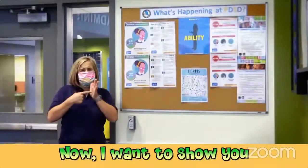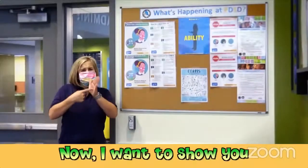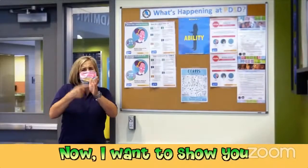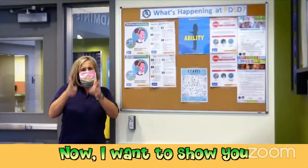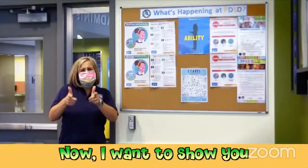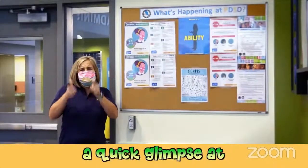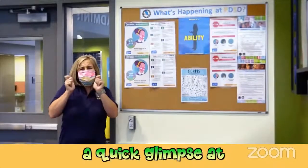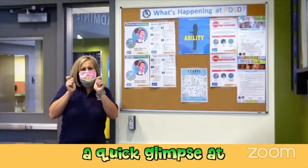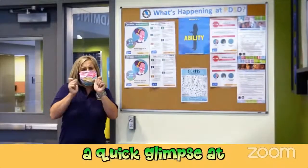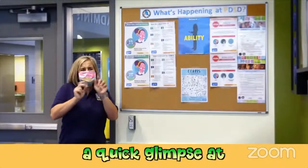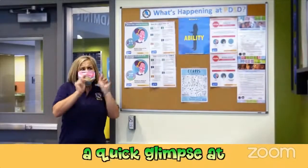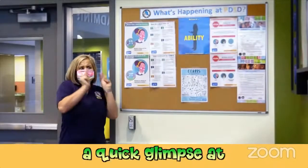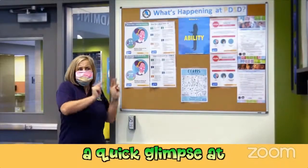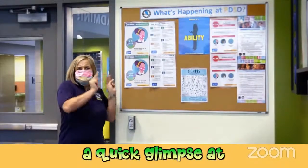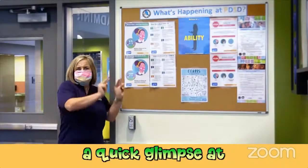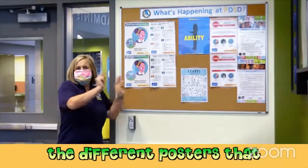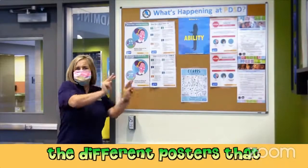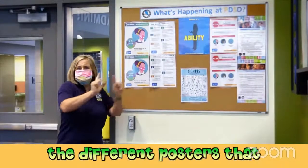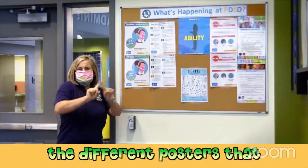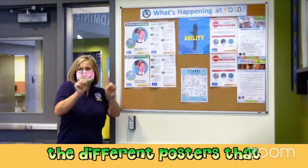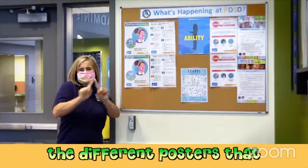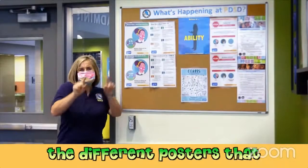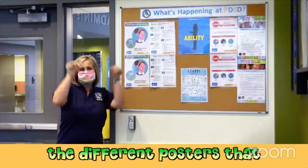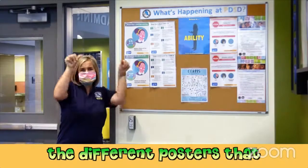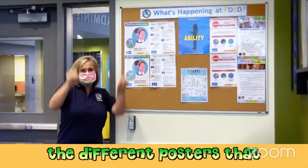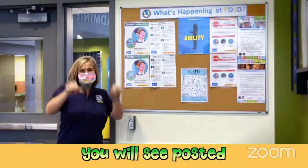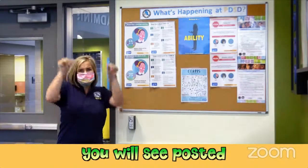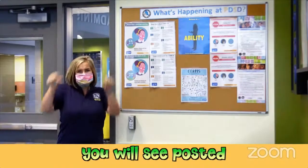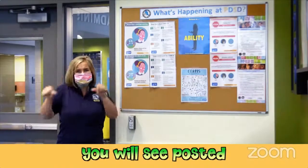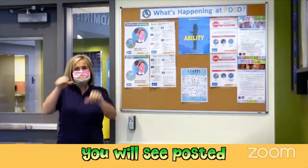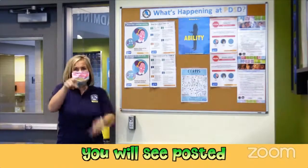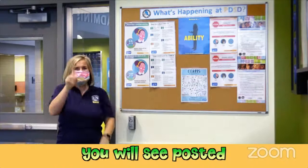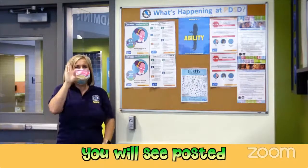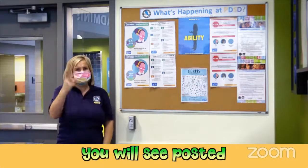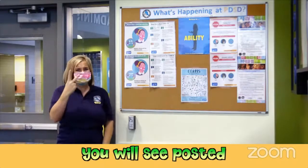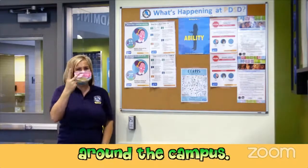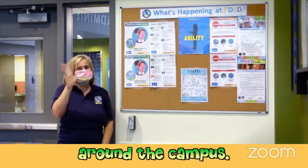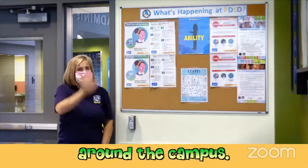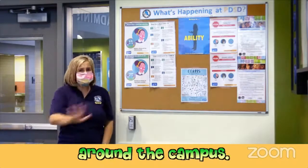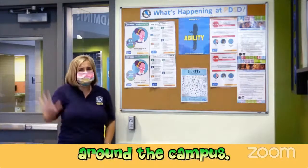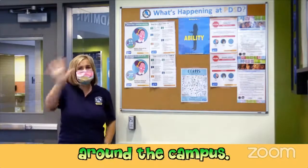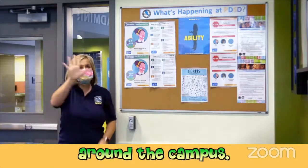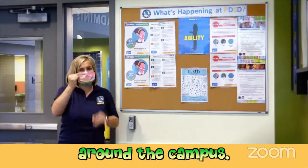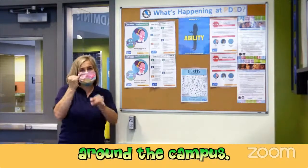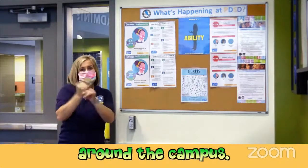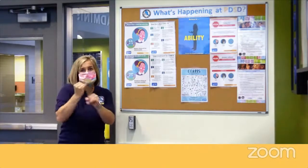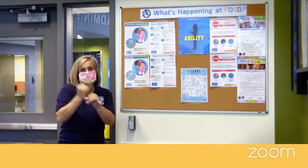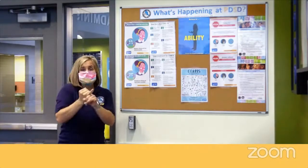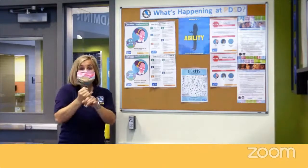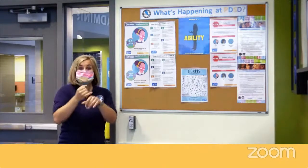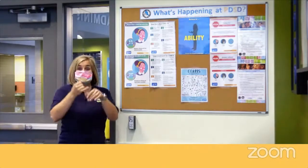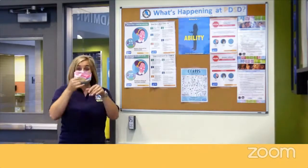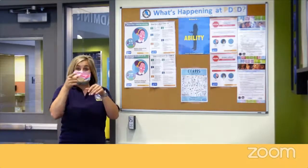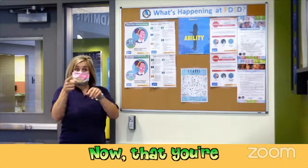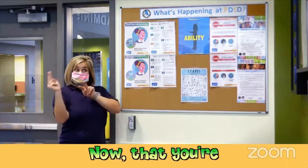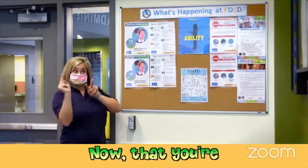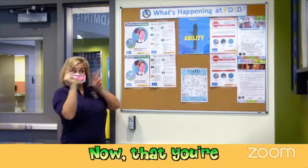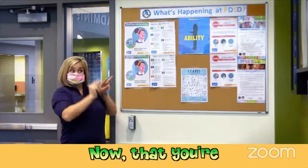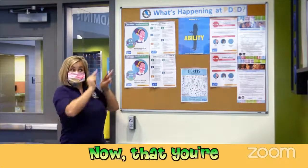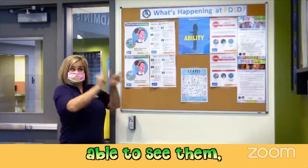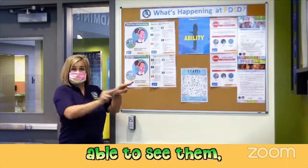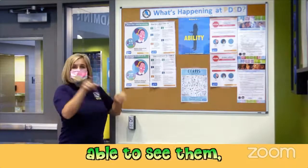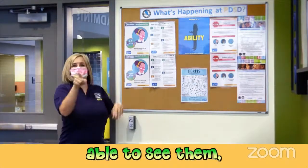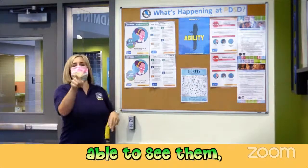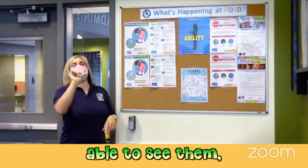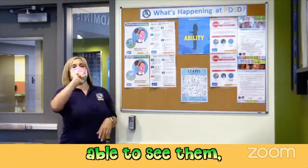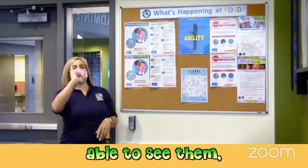Now I want to show you a quick glimpse at the different posters that you will see posted around the campus. Now that